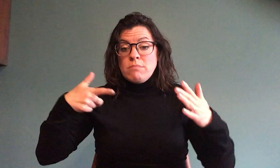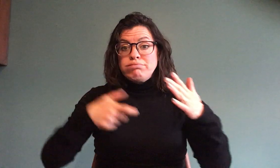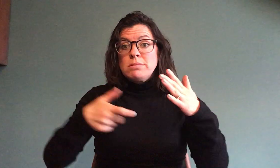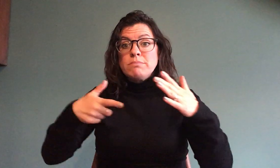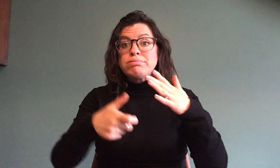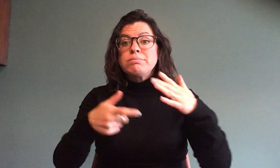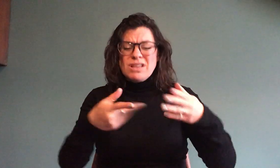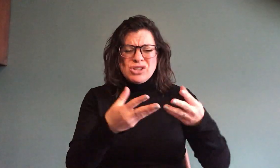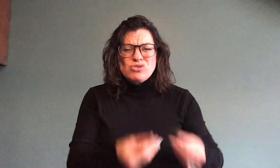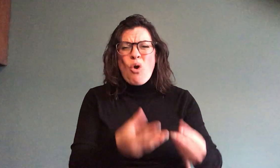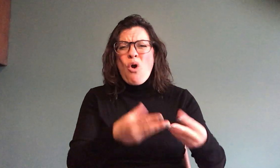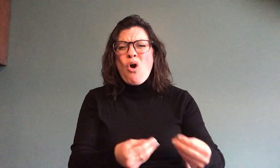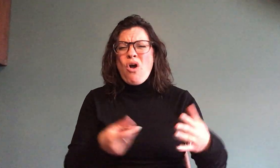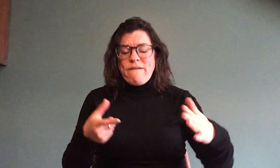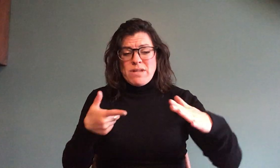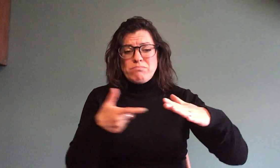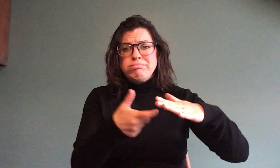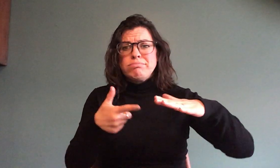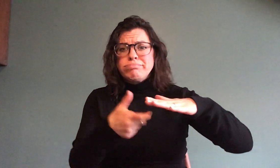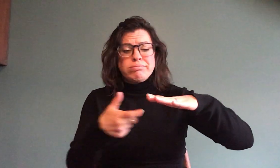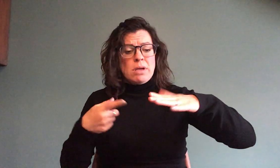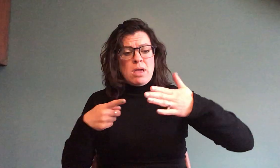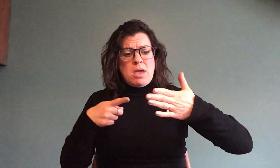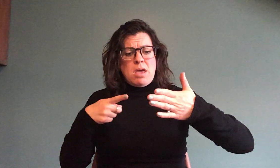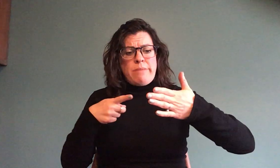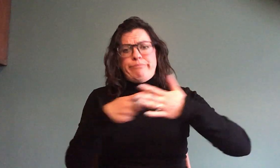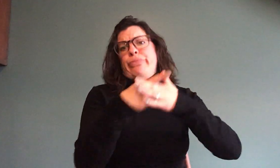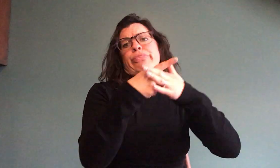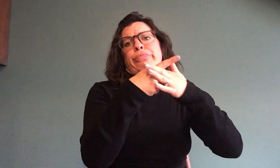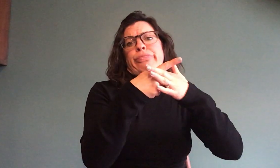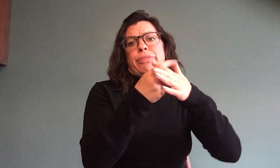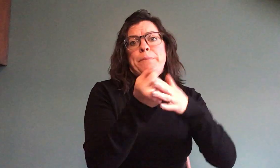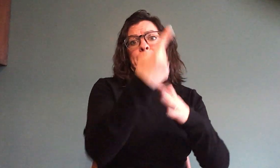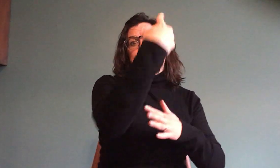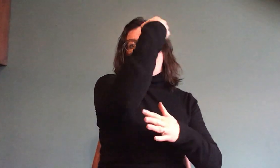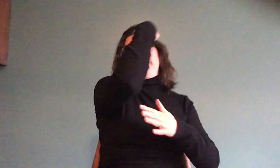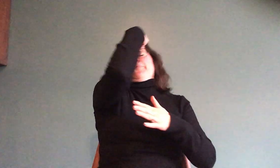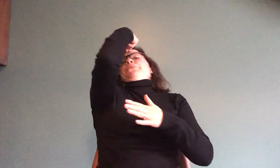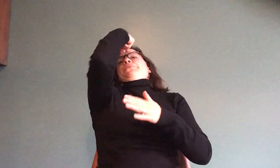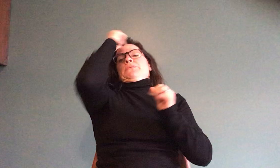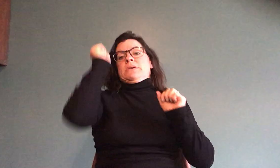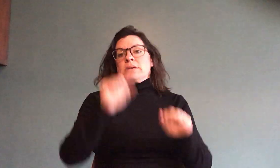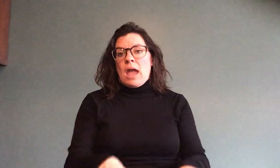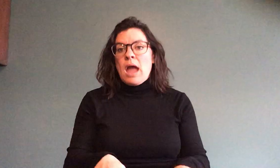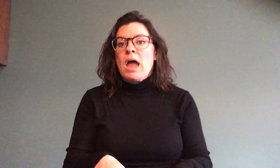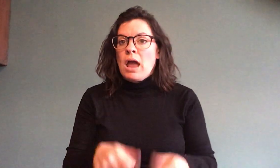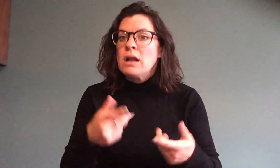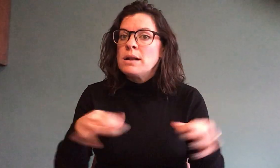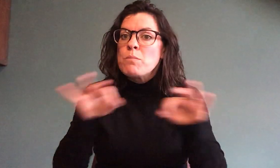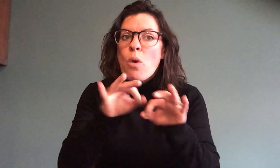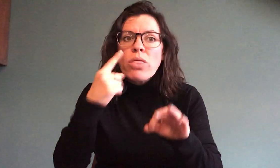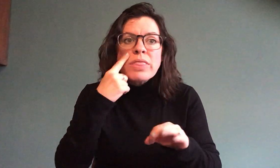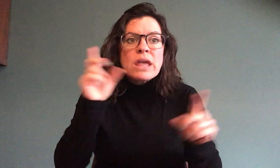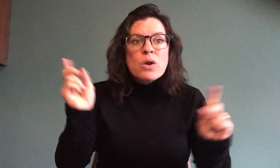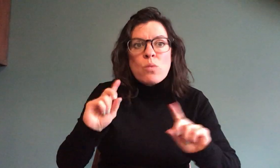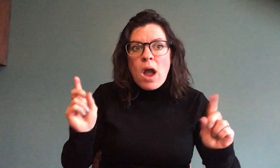bit and read what's happening. So we're going to leave it there for today. Okay, we're up to page